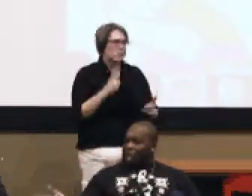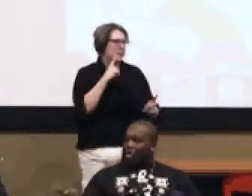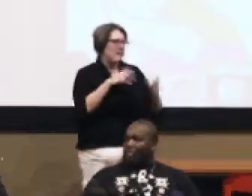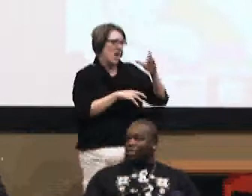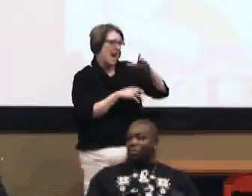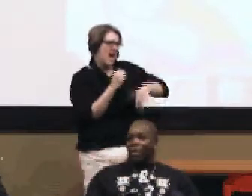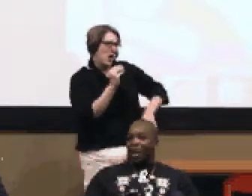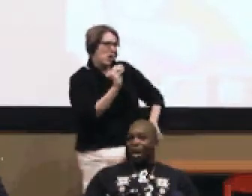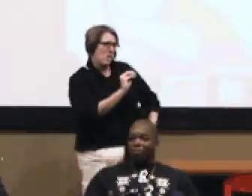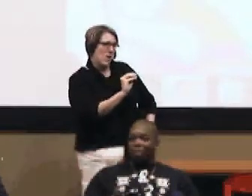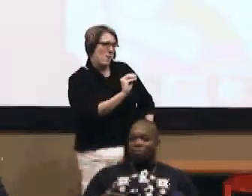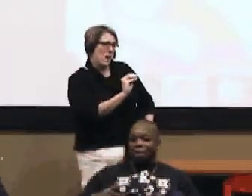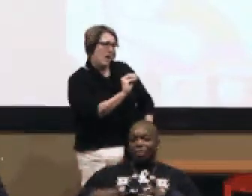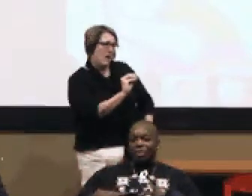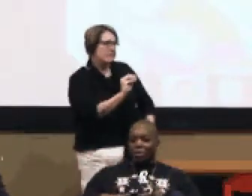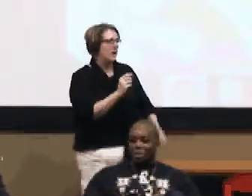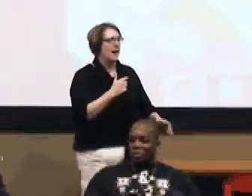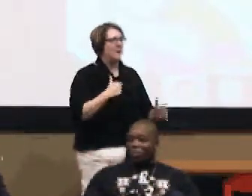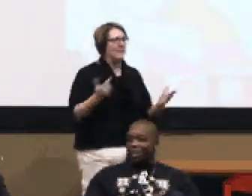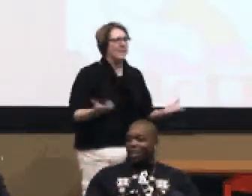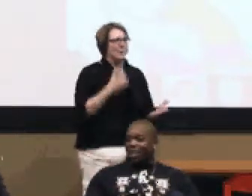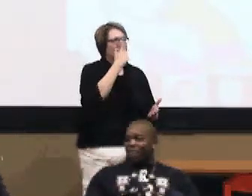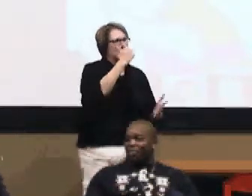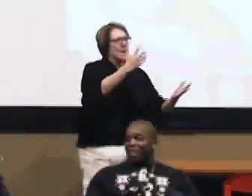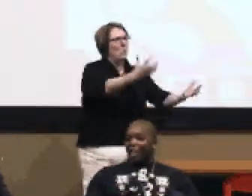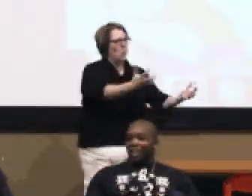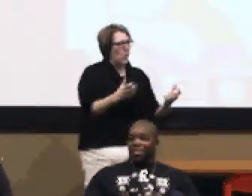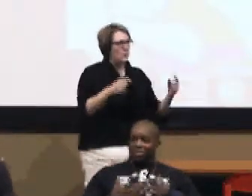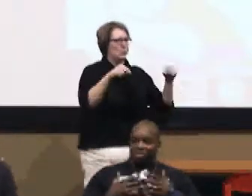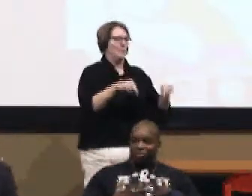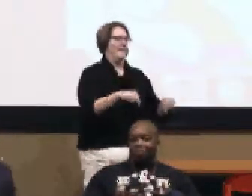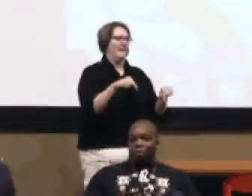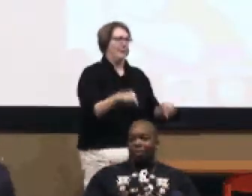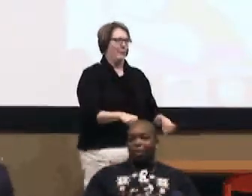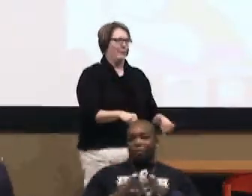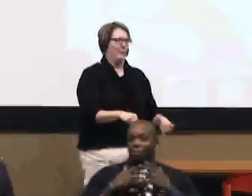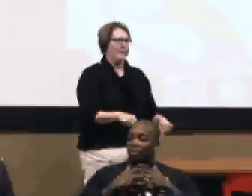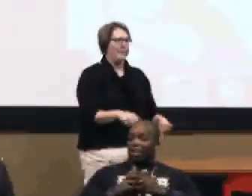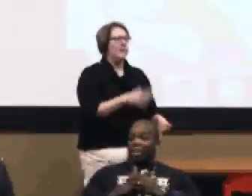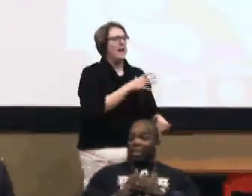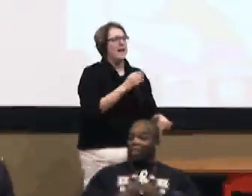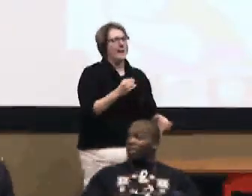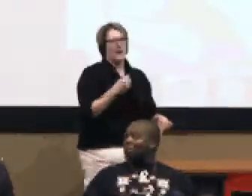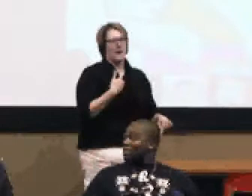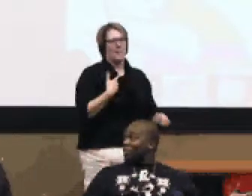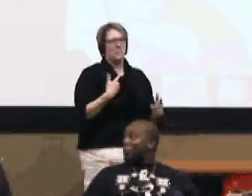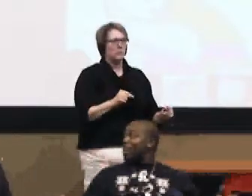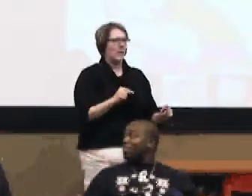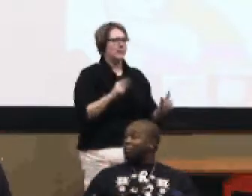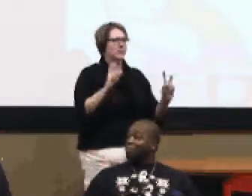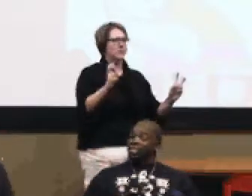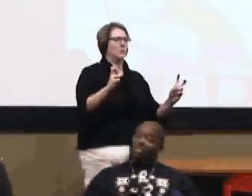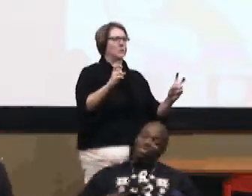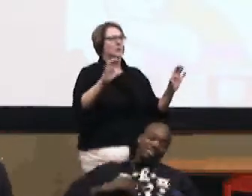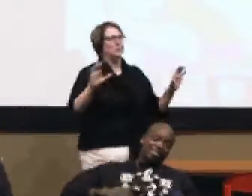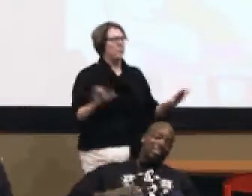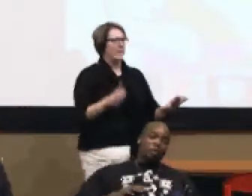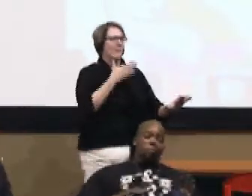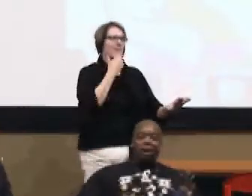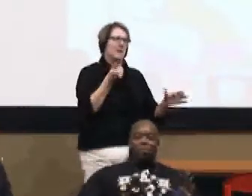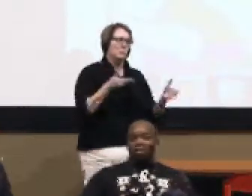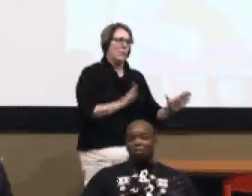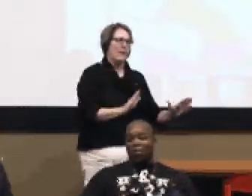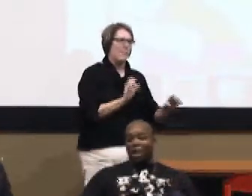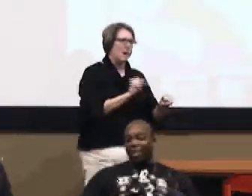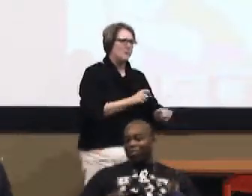out. Exactly. So Yeah. like, I'm here because I want to be, and I'm gonna try and kill it the best way possible. But